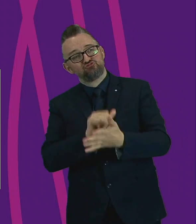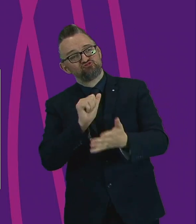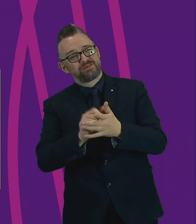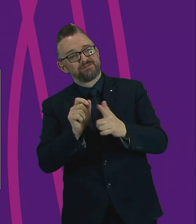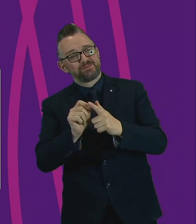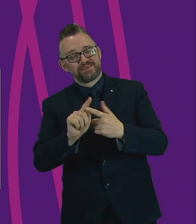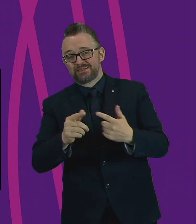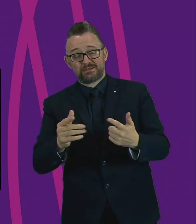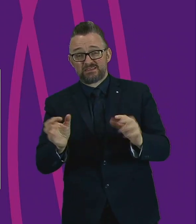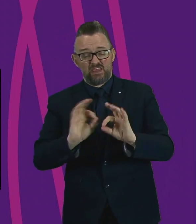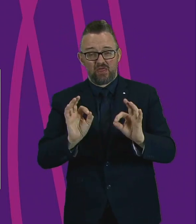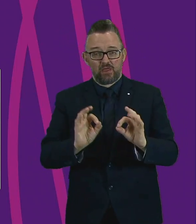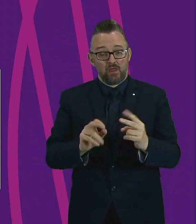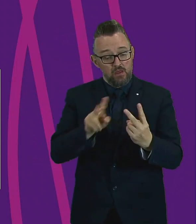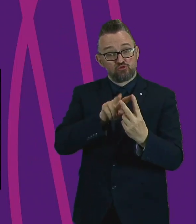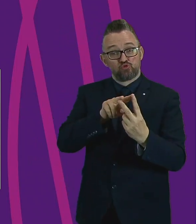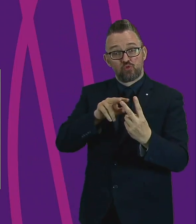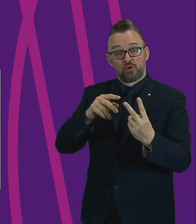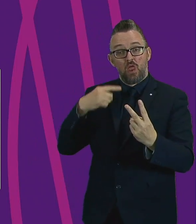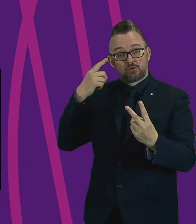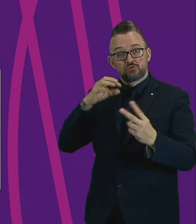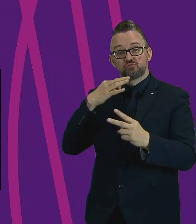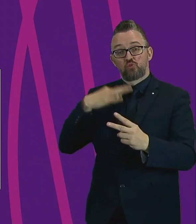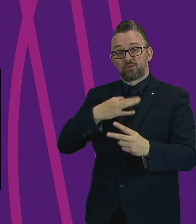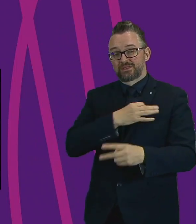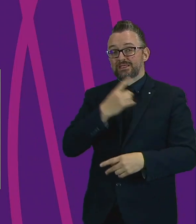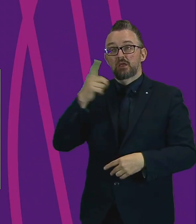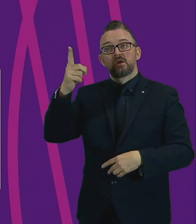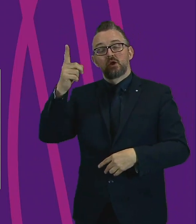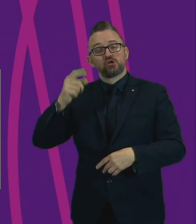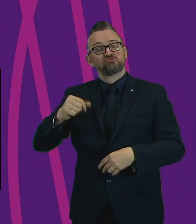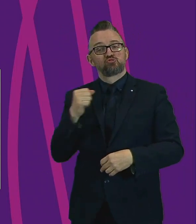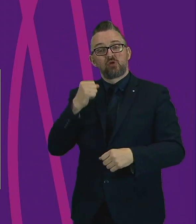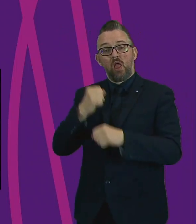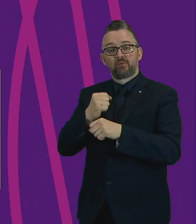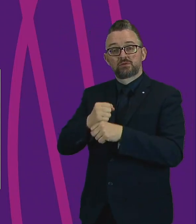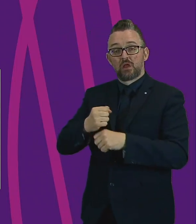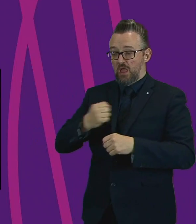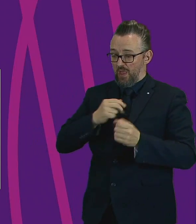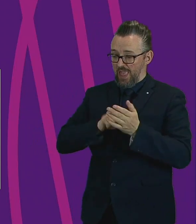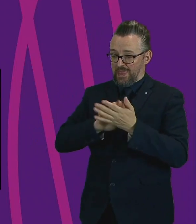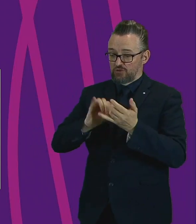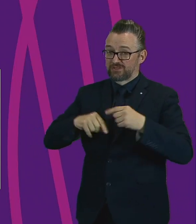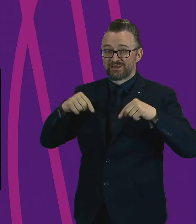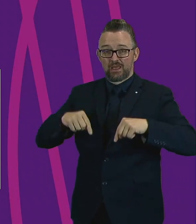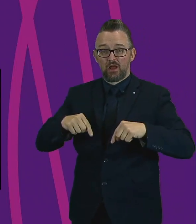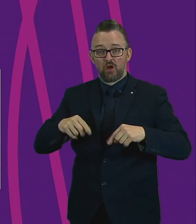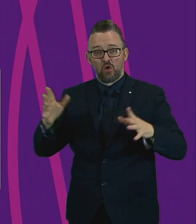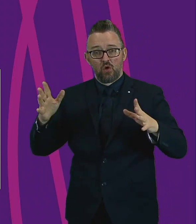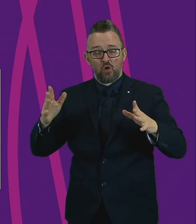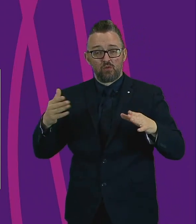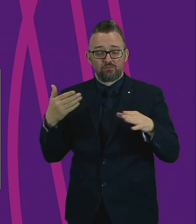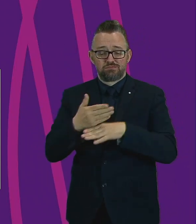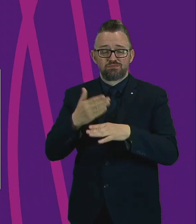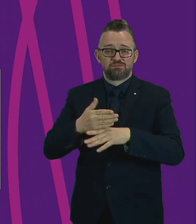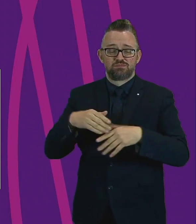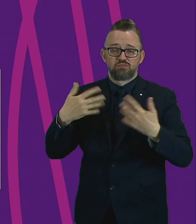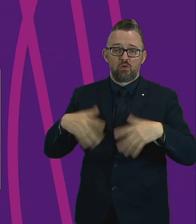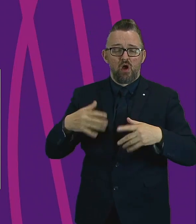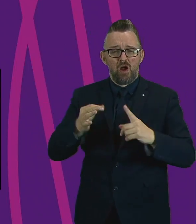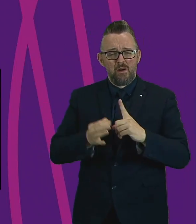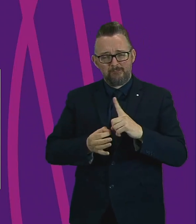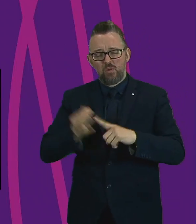PPE. They said that Scotland's government and our NHS in Scotland is doing a much better job, and